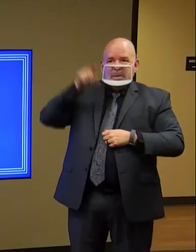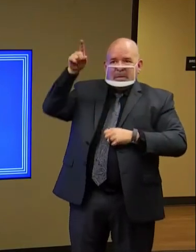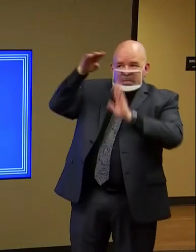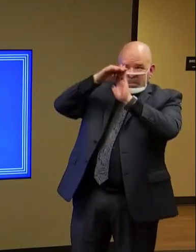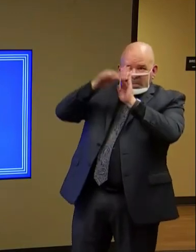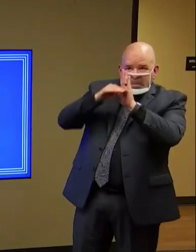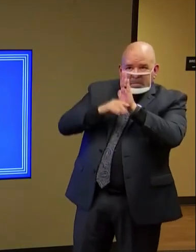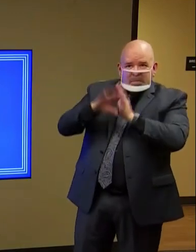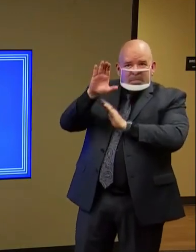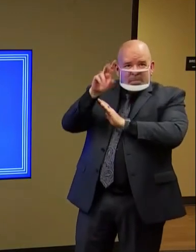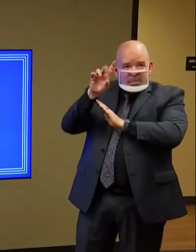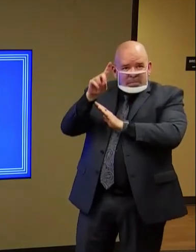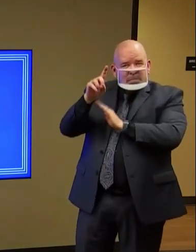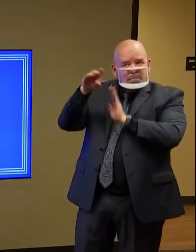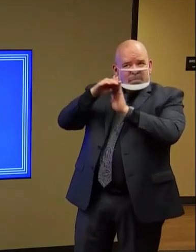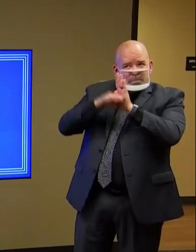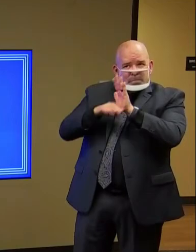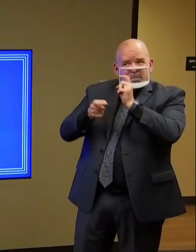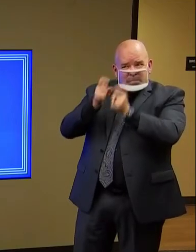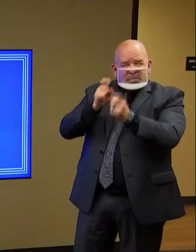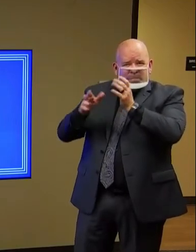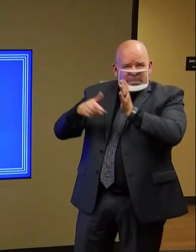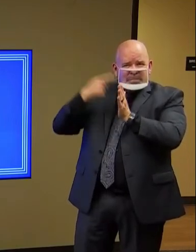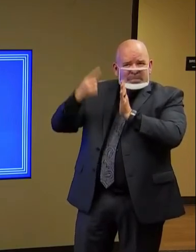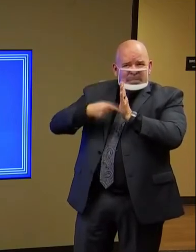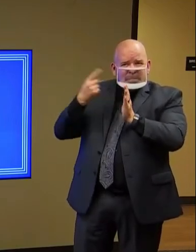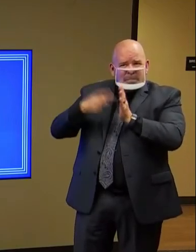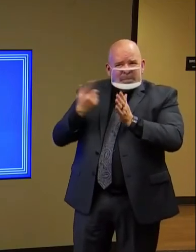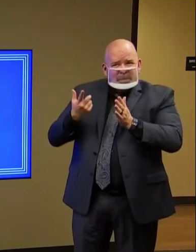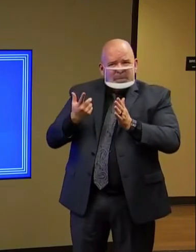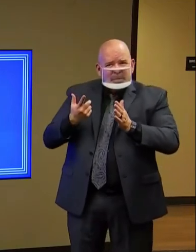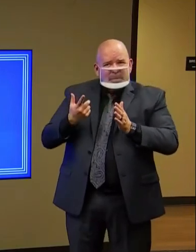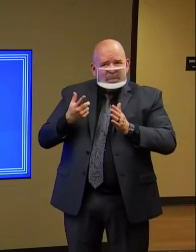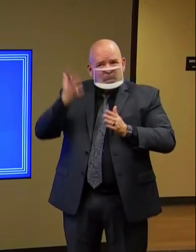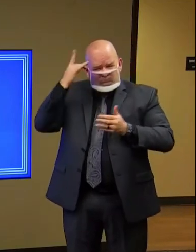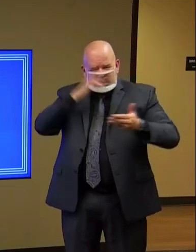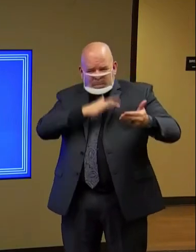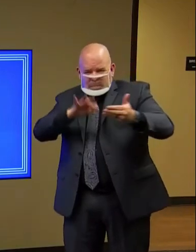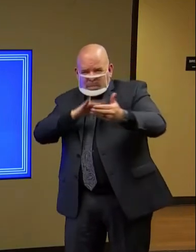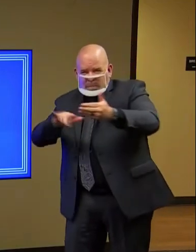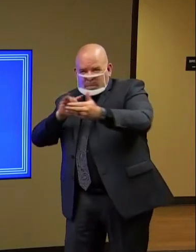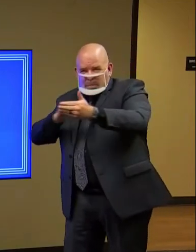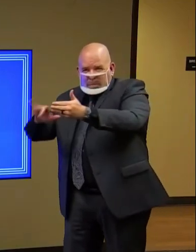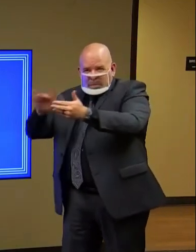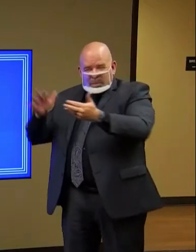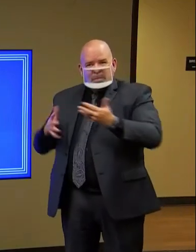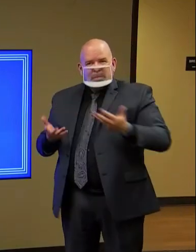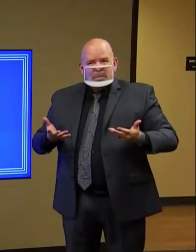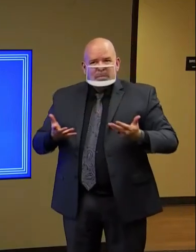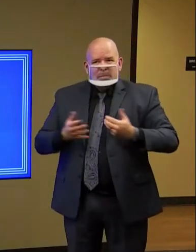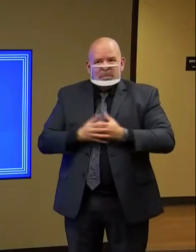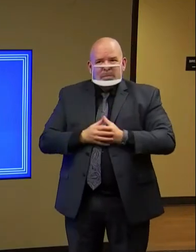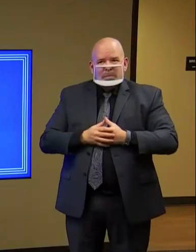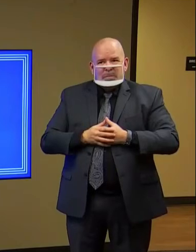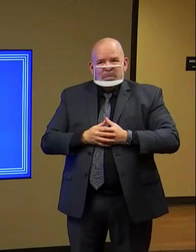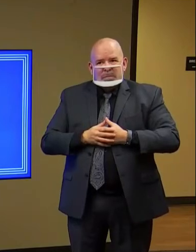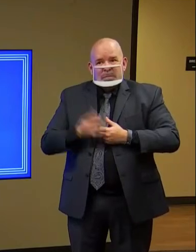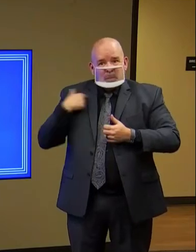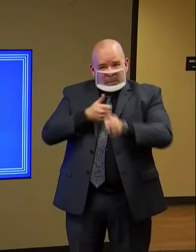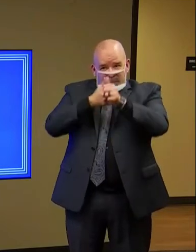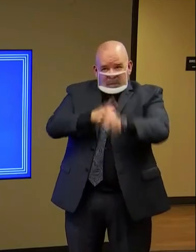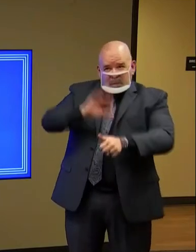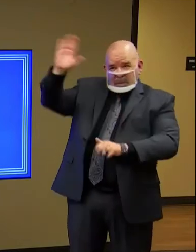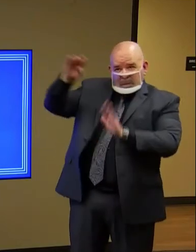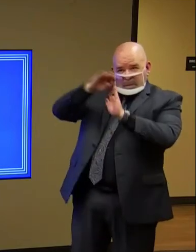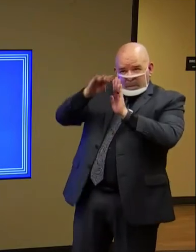and so these are, important, and they make a difference. I mean, that's the thing. We've shown when we do these things, we can slow down the